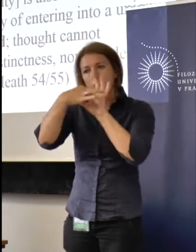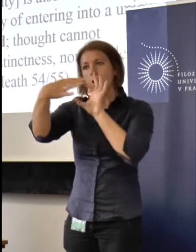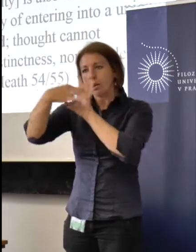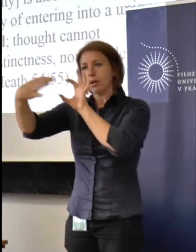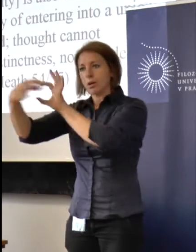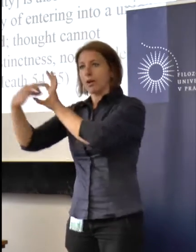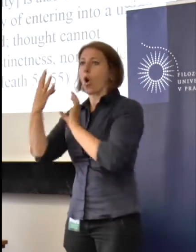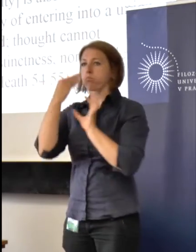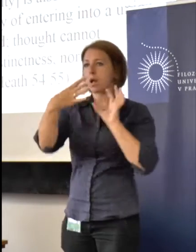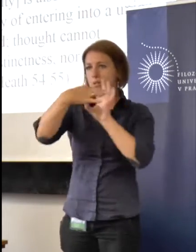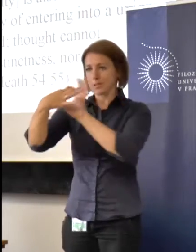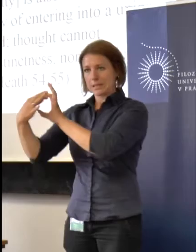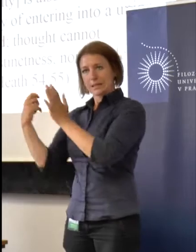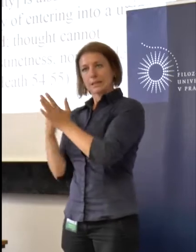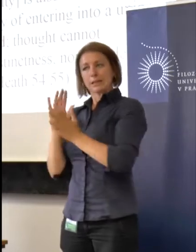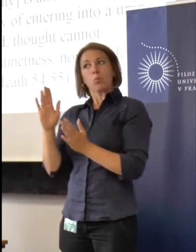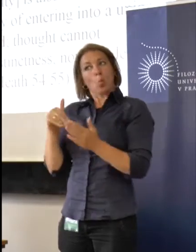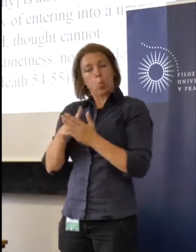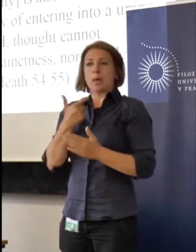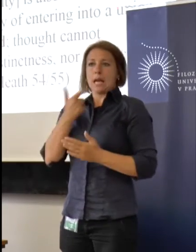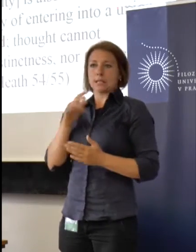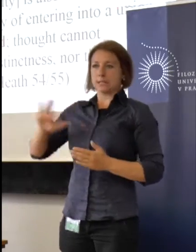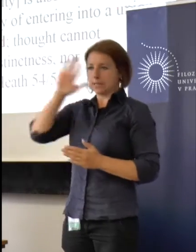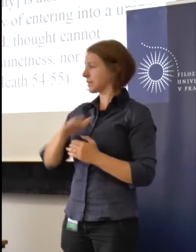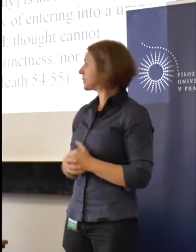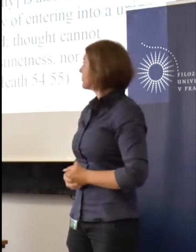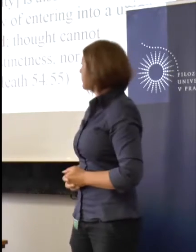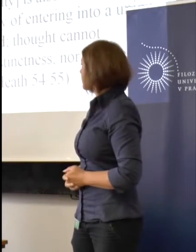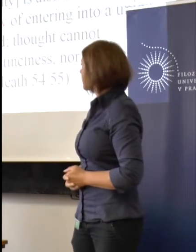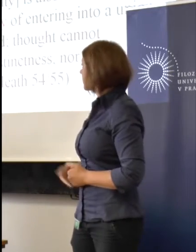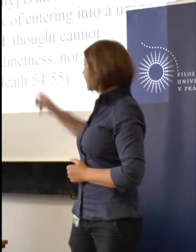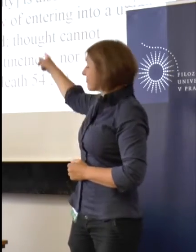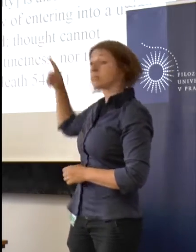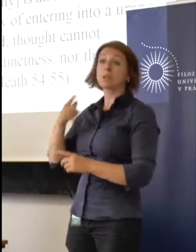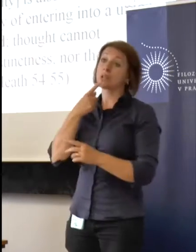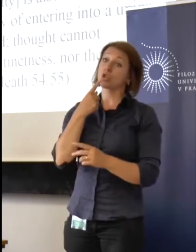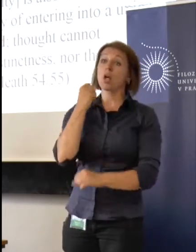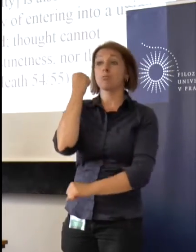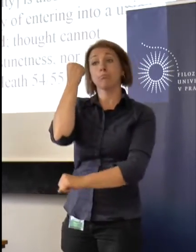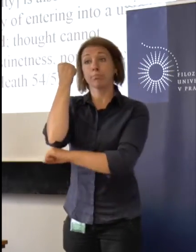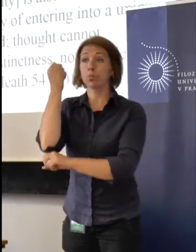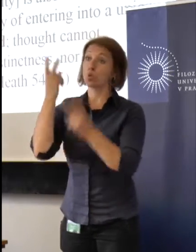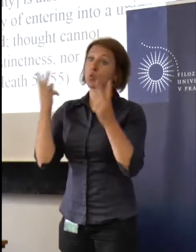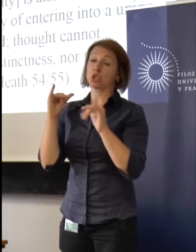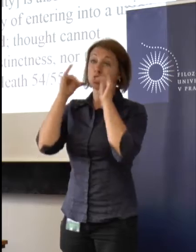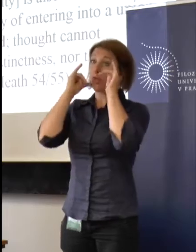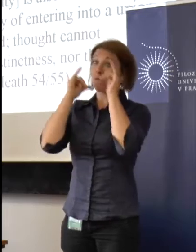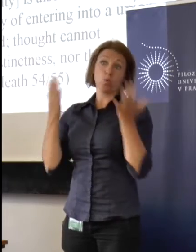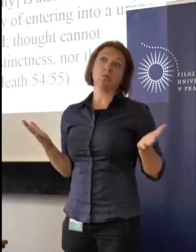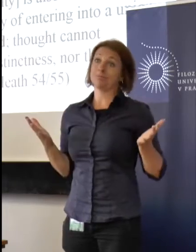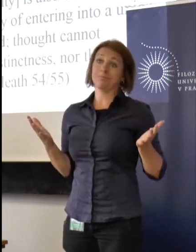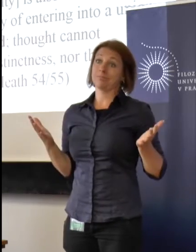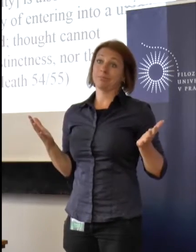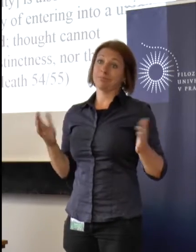intellectual activity is also intrinsically bound to the necessity of entering into a union with the verbal sound. The union with the